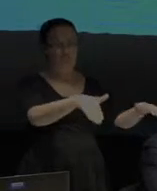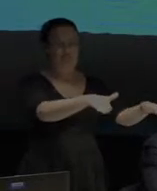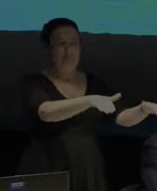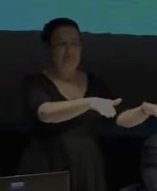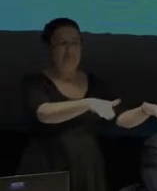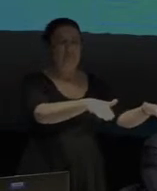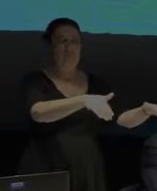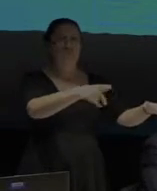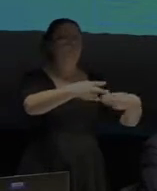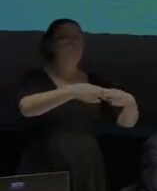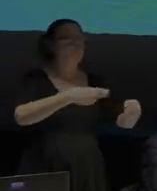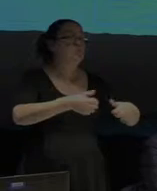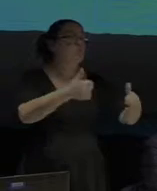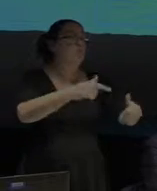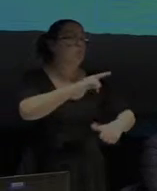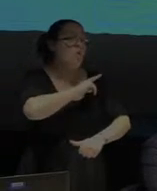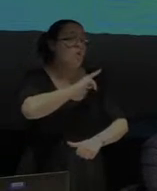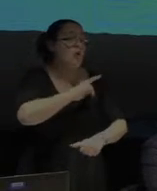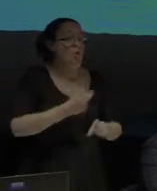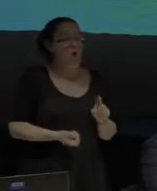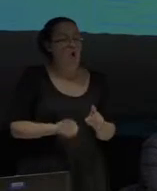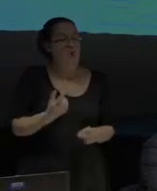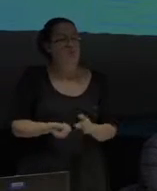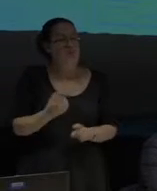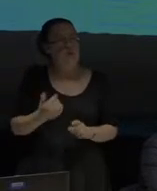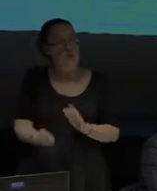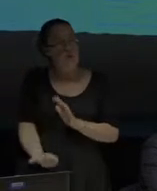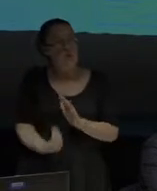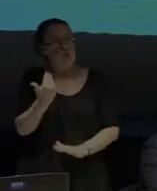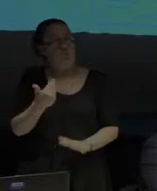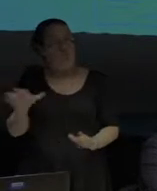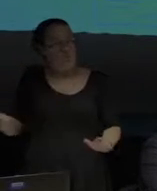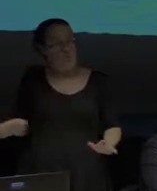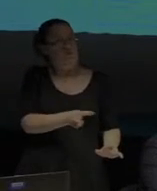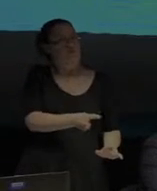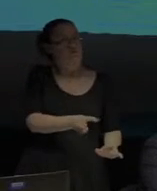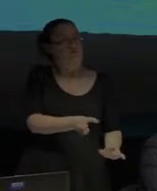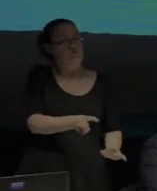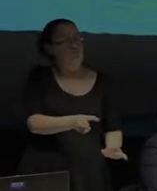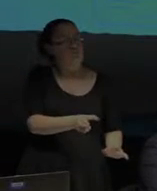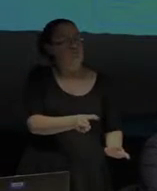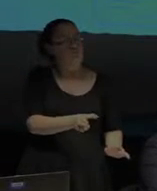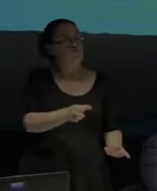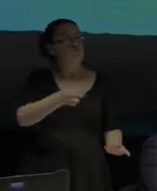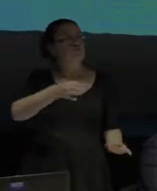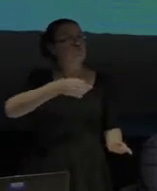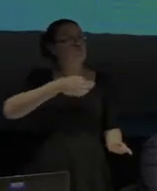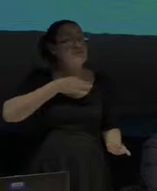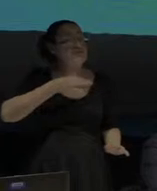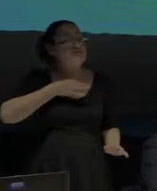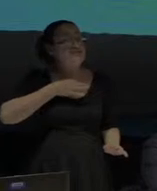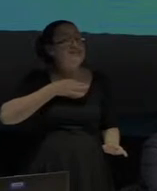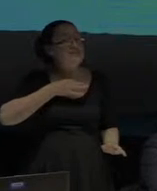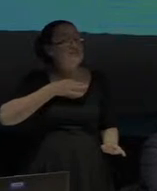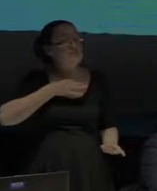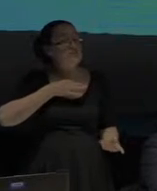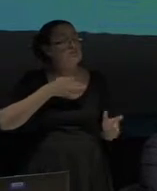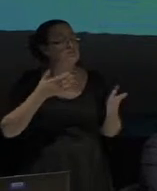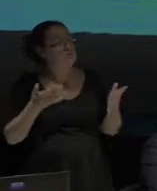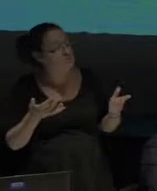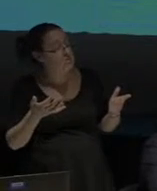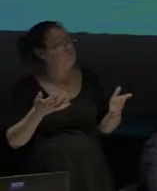about all of this is that there'll be lots of opportunities for new talent. The huge risk, as well as the opportunity,